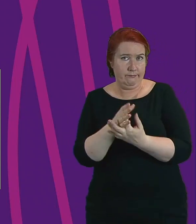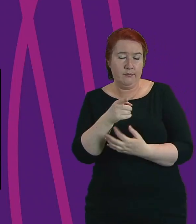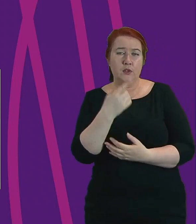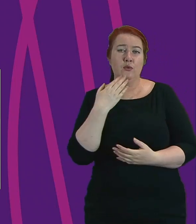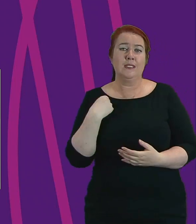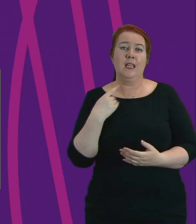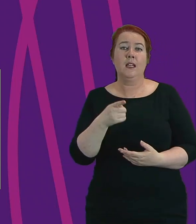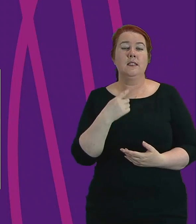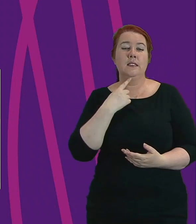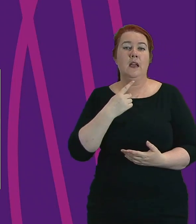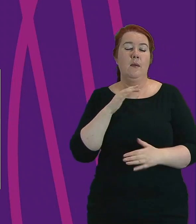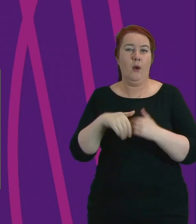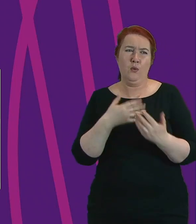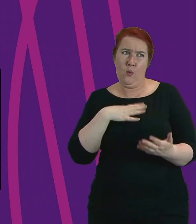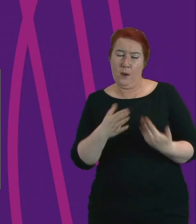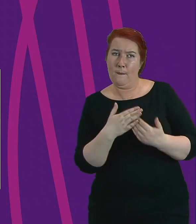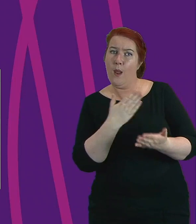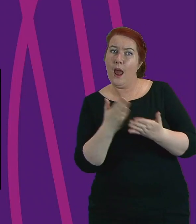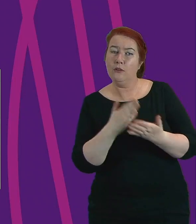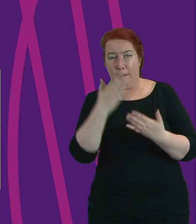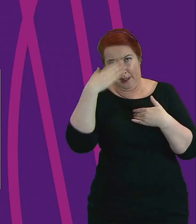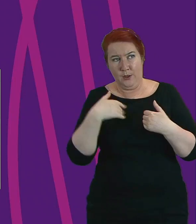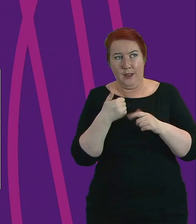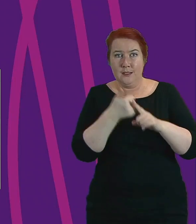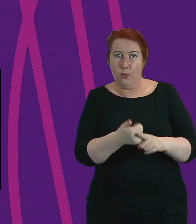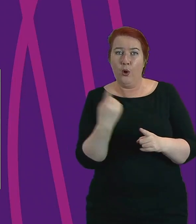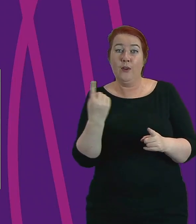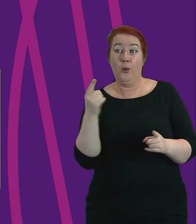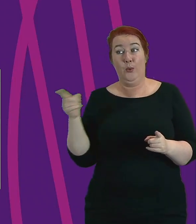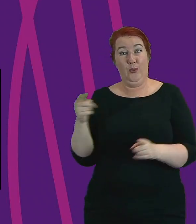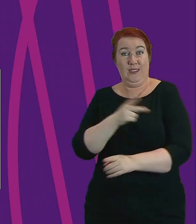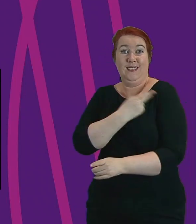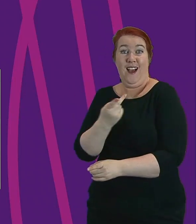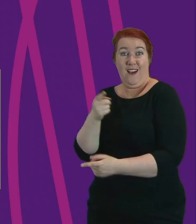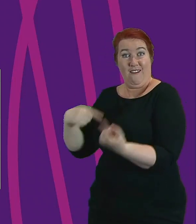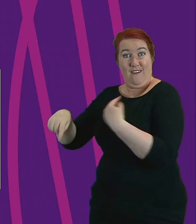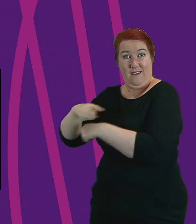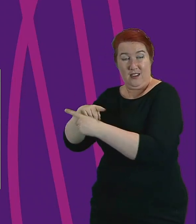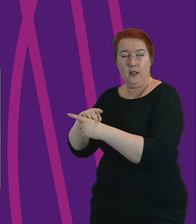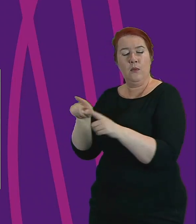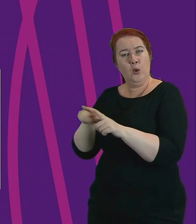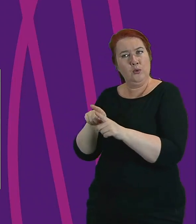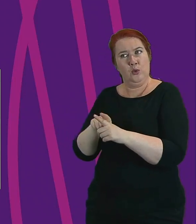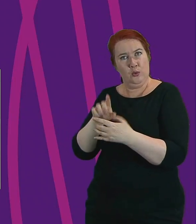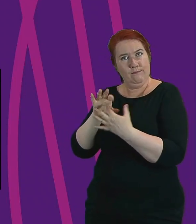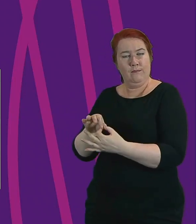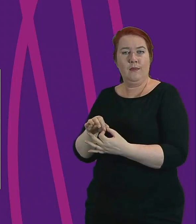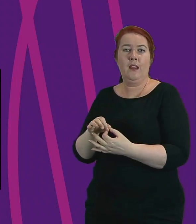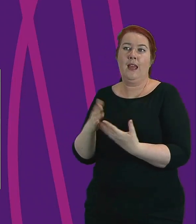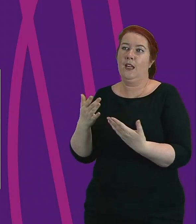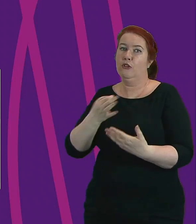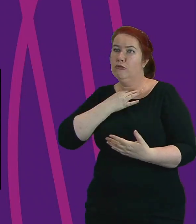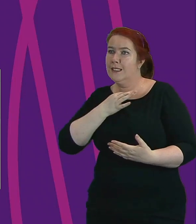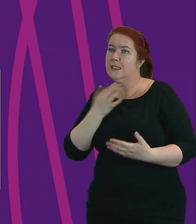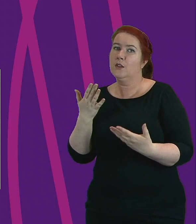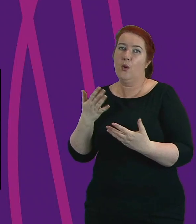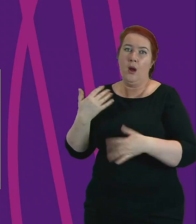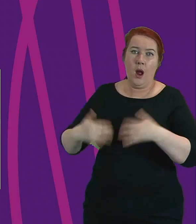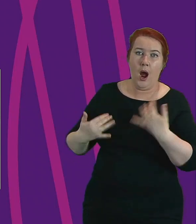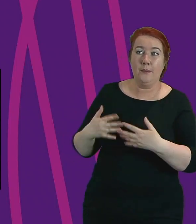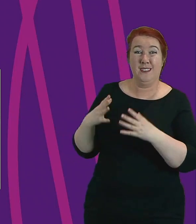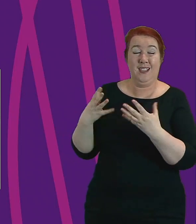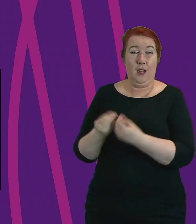health support for staff and a plan to address the risks and harms associated with post-traumatic stress